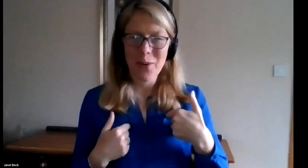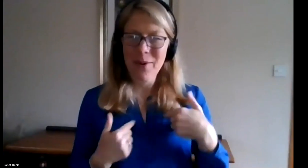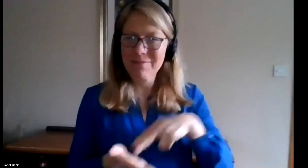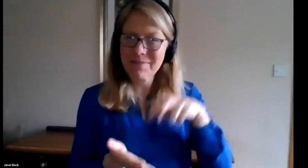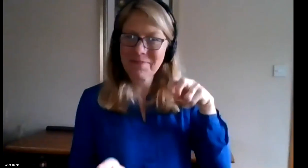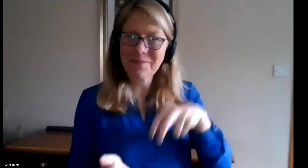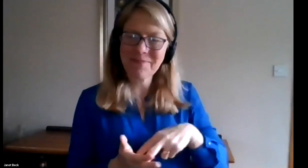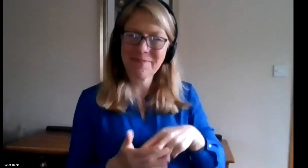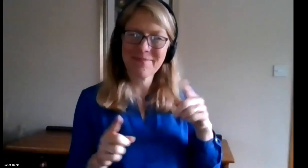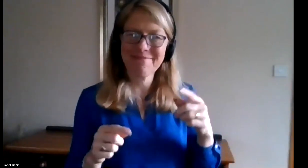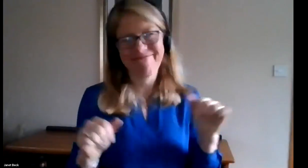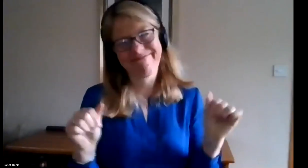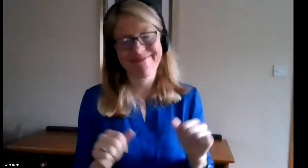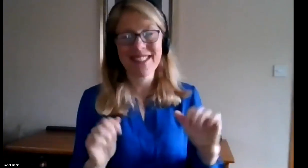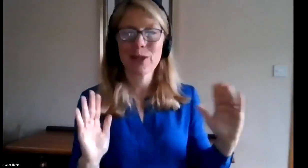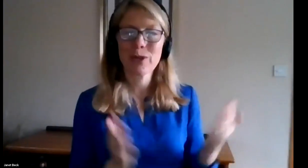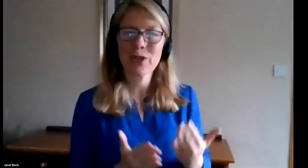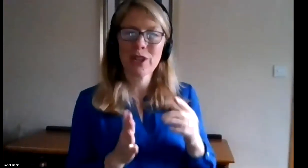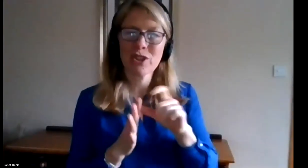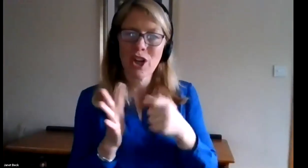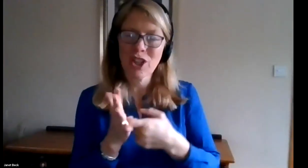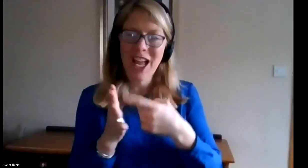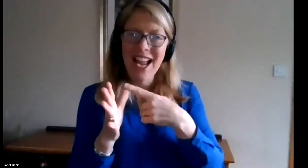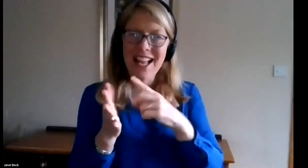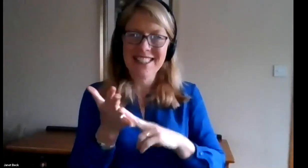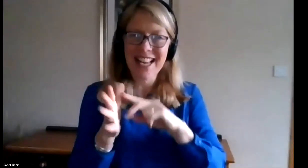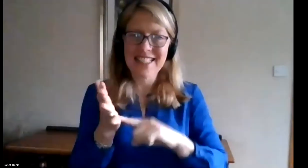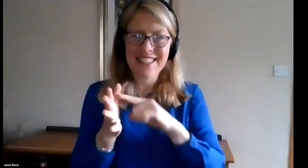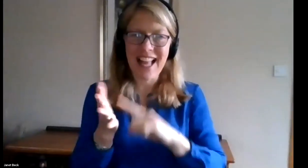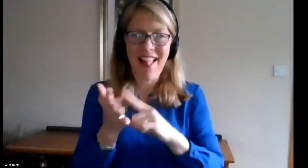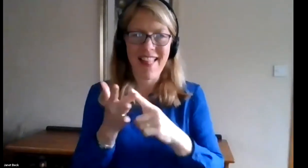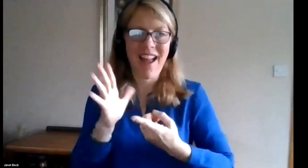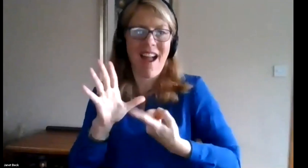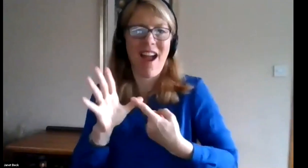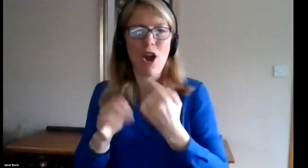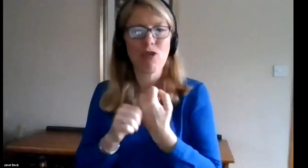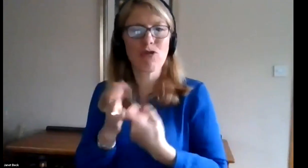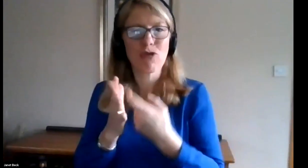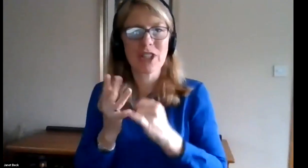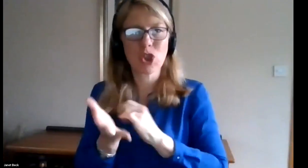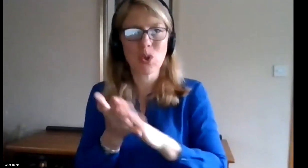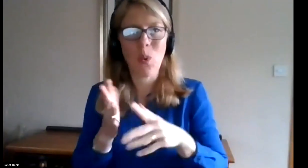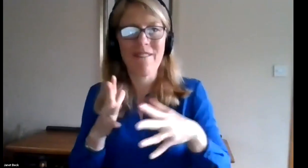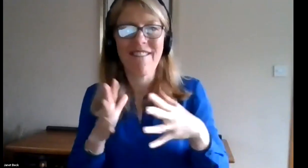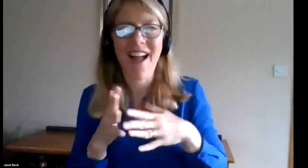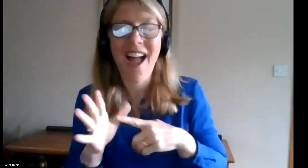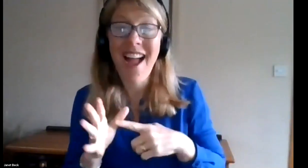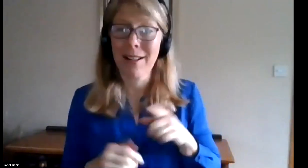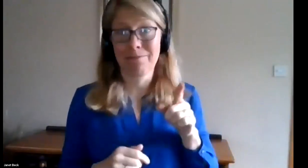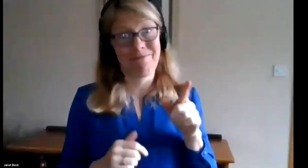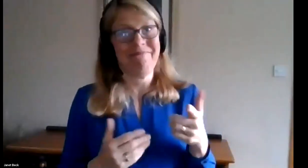to Dr. Natalia Grincheva, who's very kindly agreed to chair today's session. So